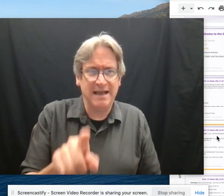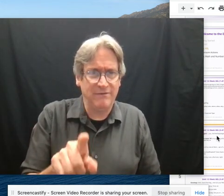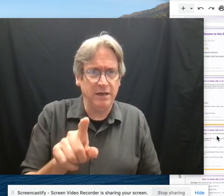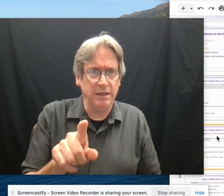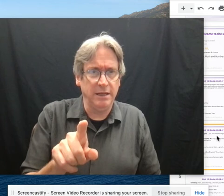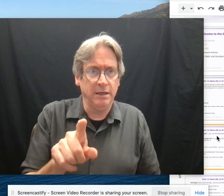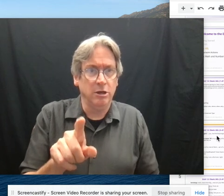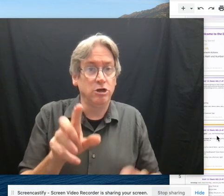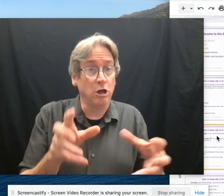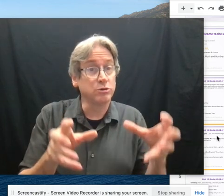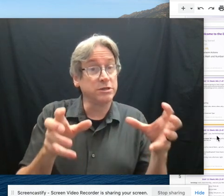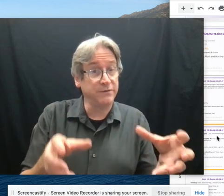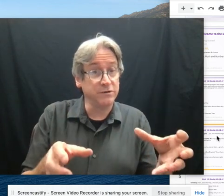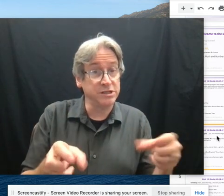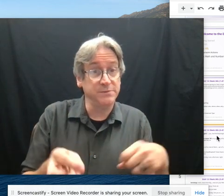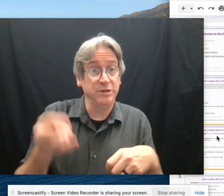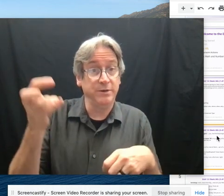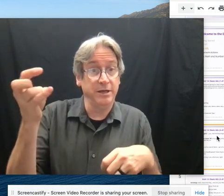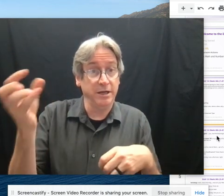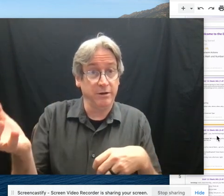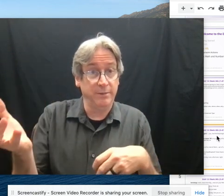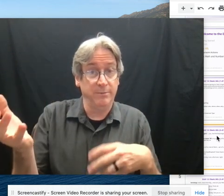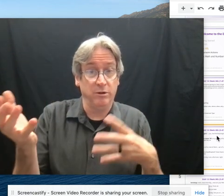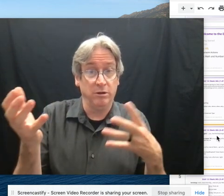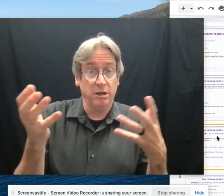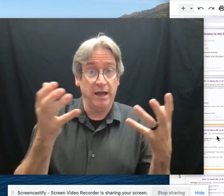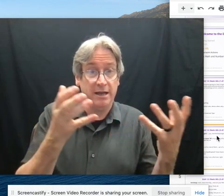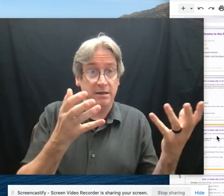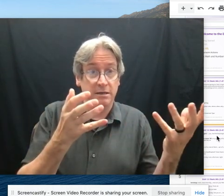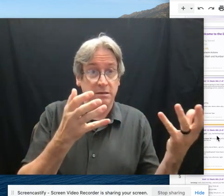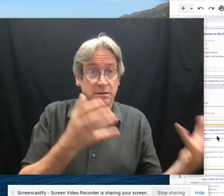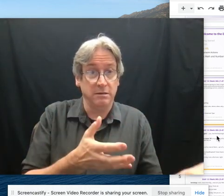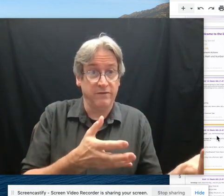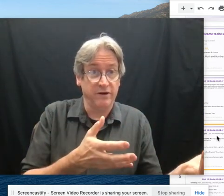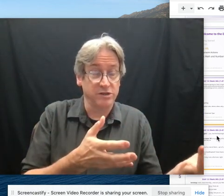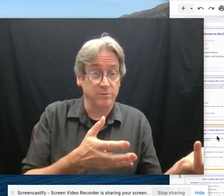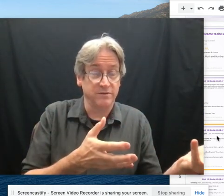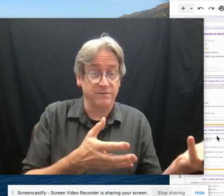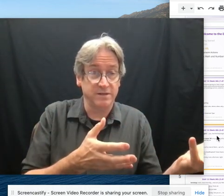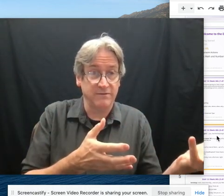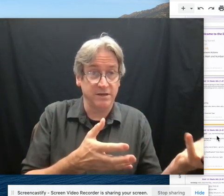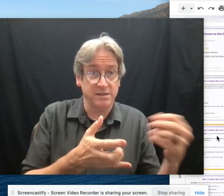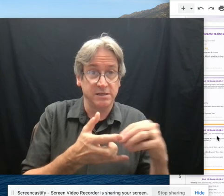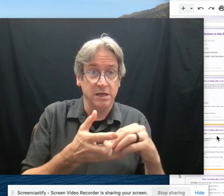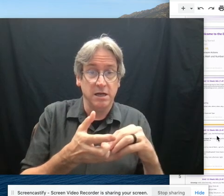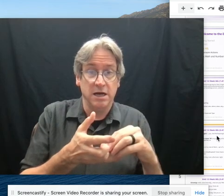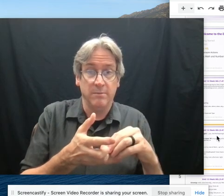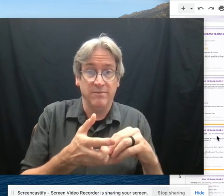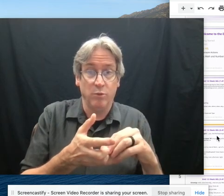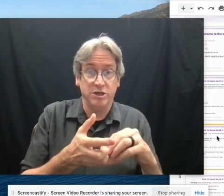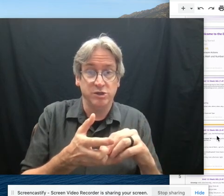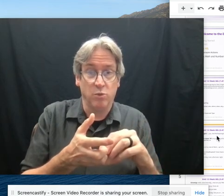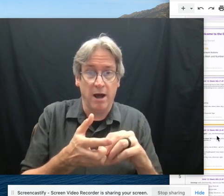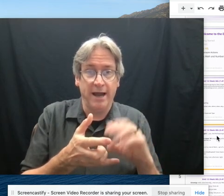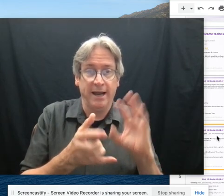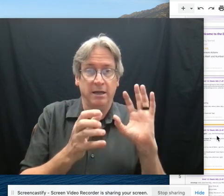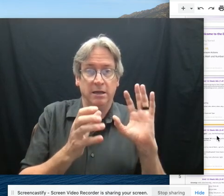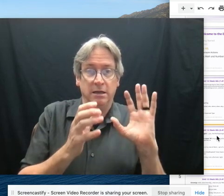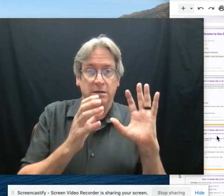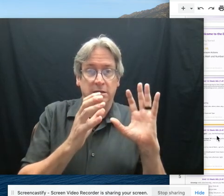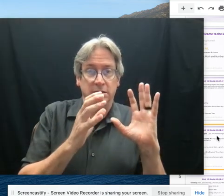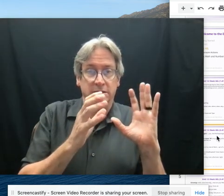there's definitely cultural differences between hearing people and various groups of deafness, which is